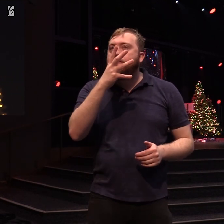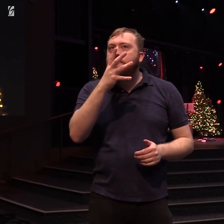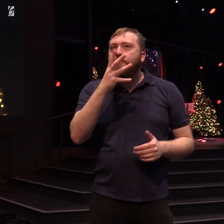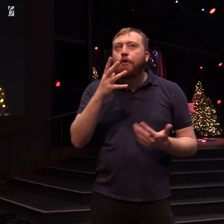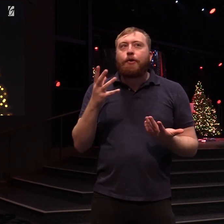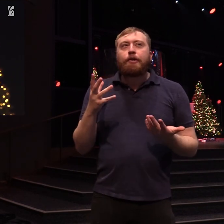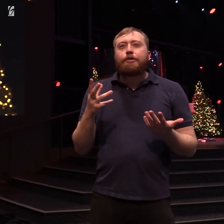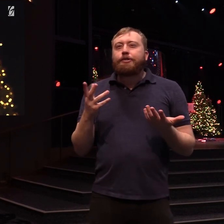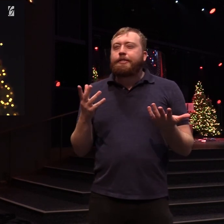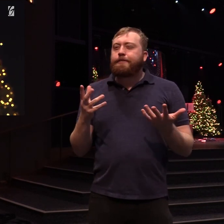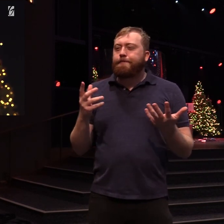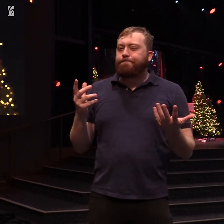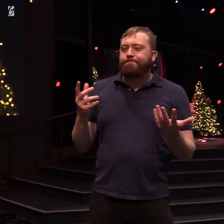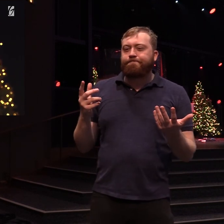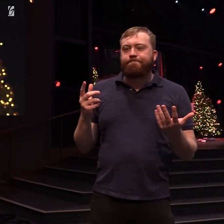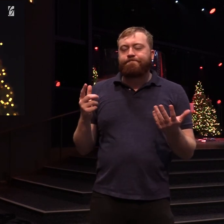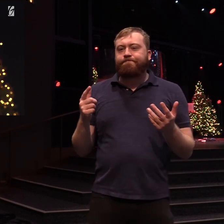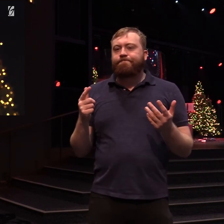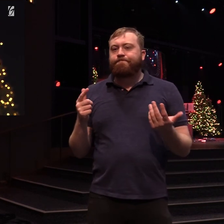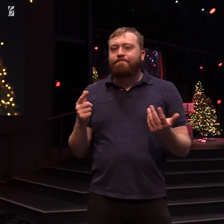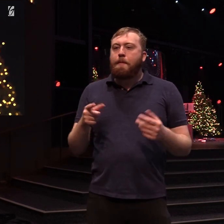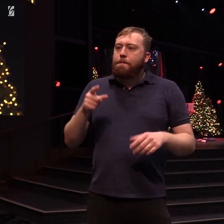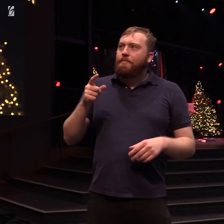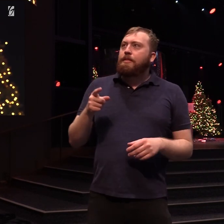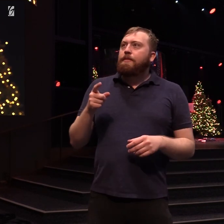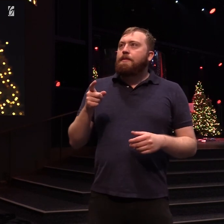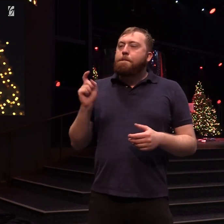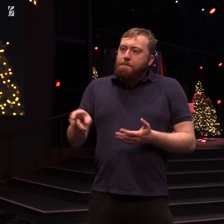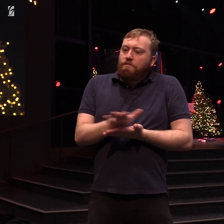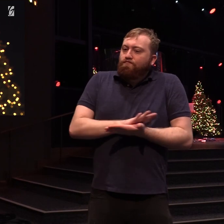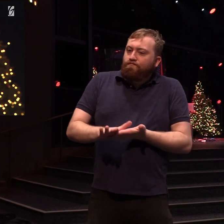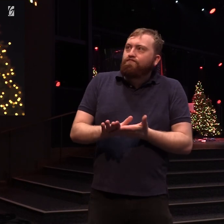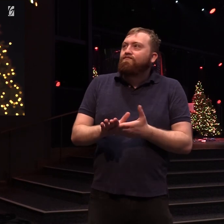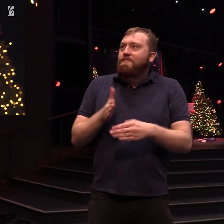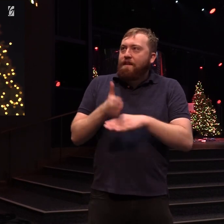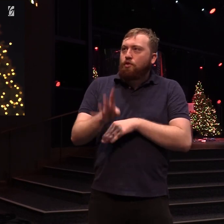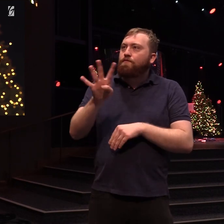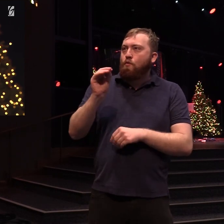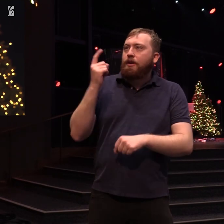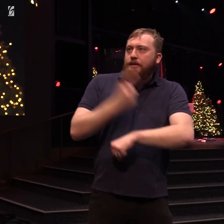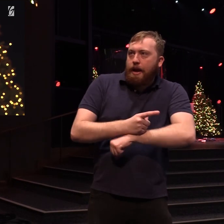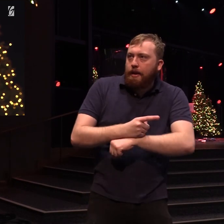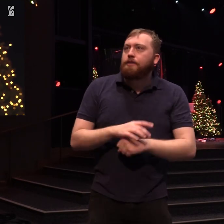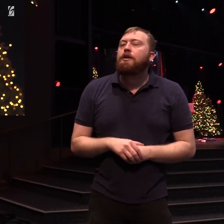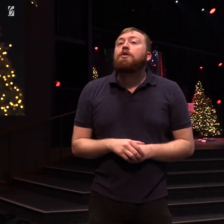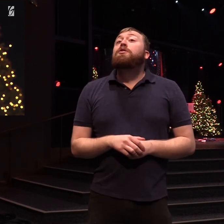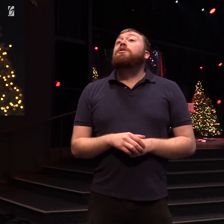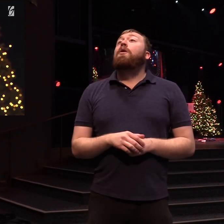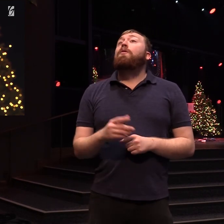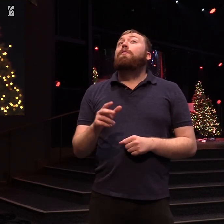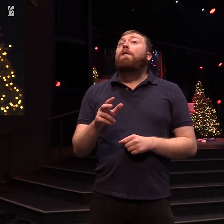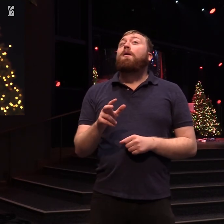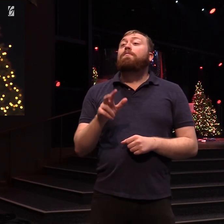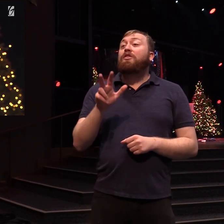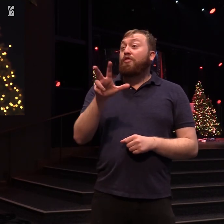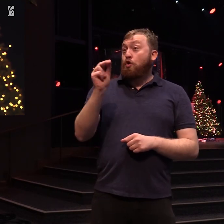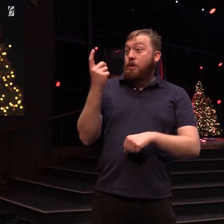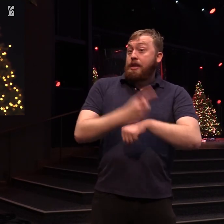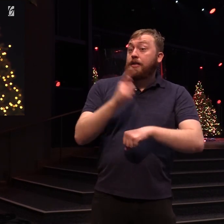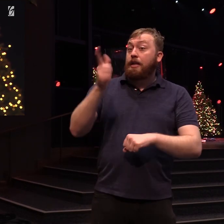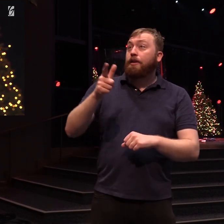upon the birth of the child. On the 8th day, the baby was circumcised, and then after an additional 33 days,